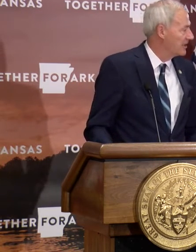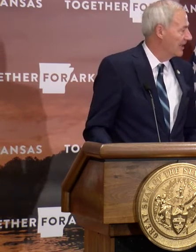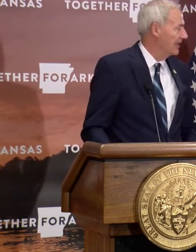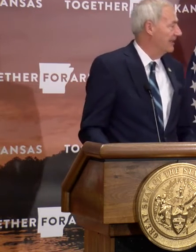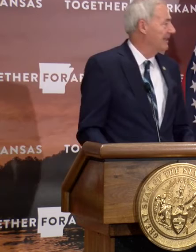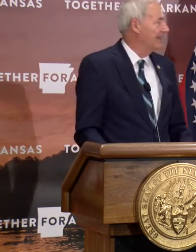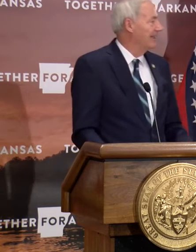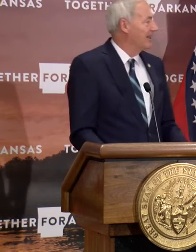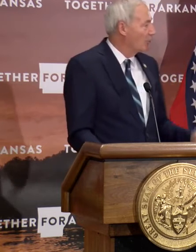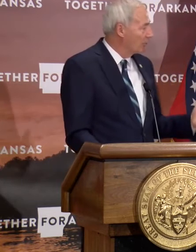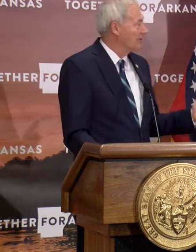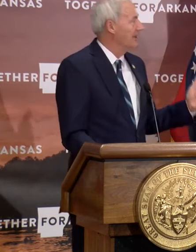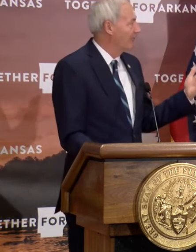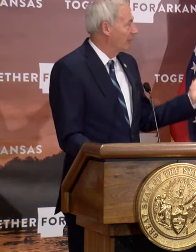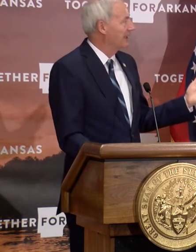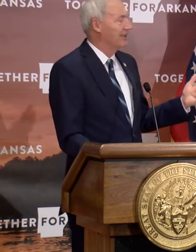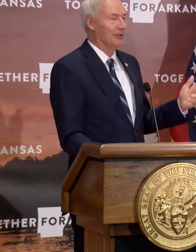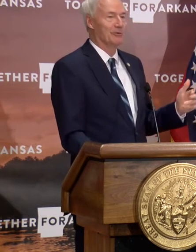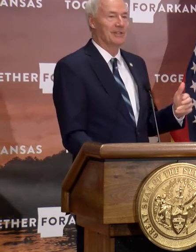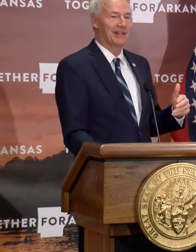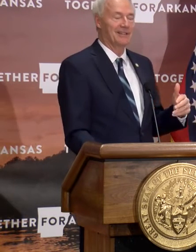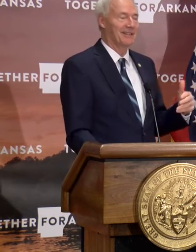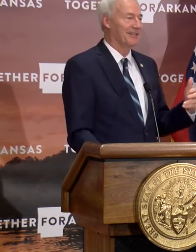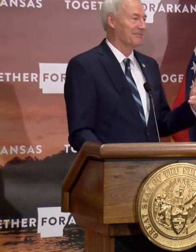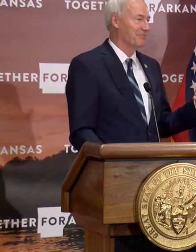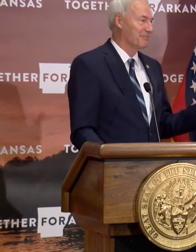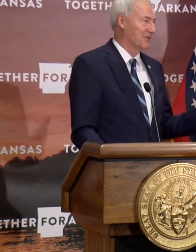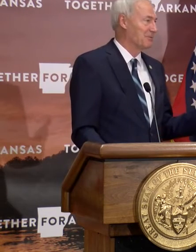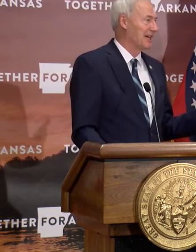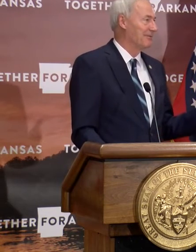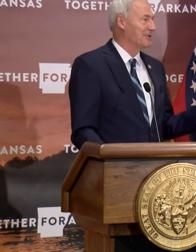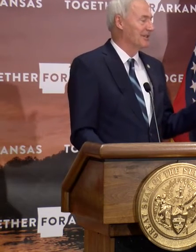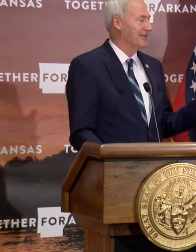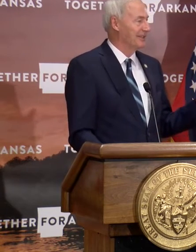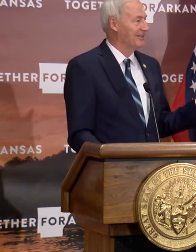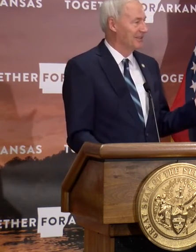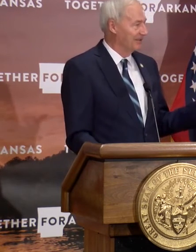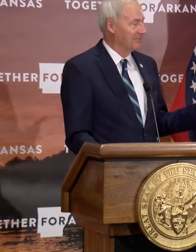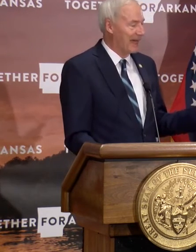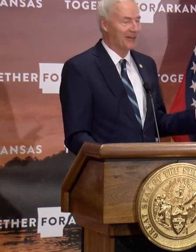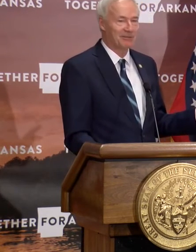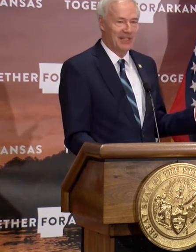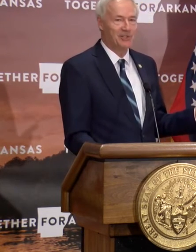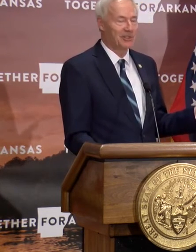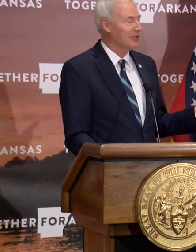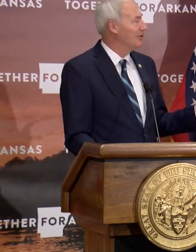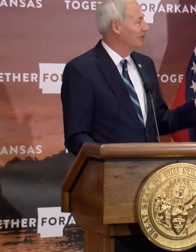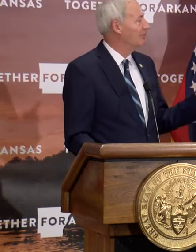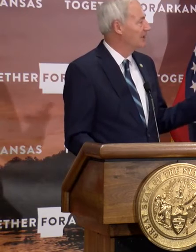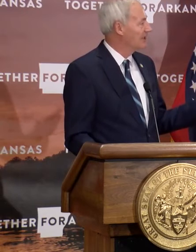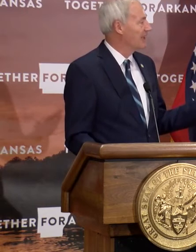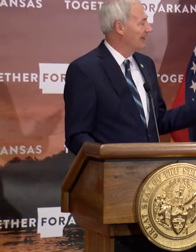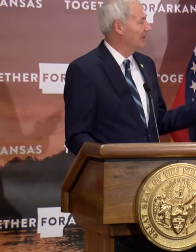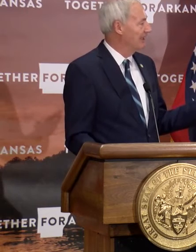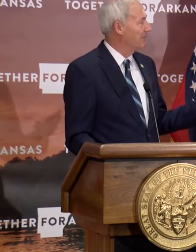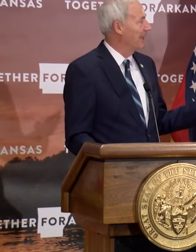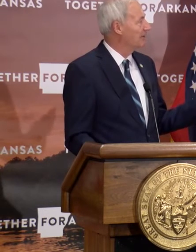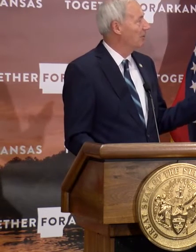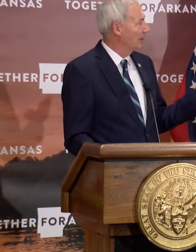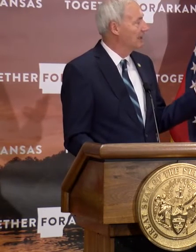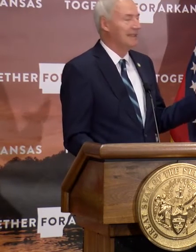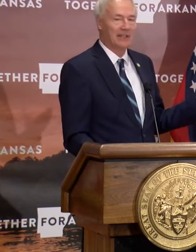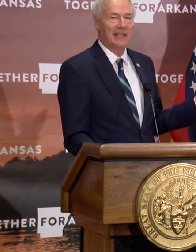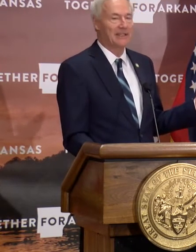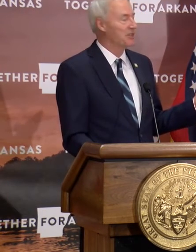and Kentucky. Of course, everybody knows that sometimes the amount of testing you do does have an